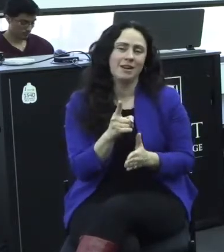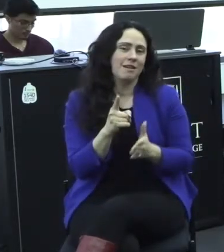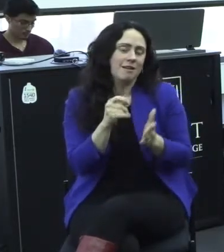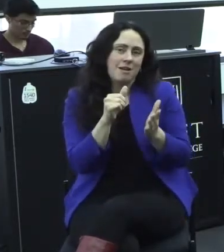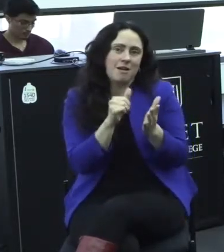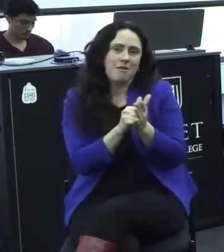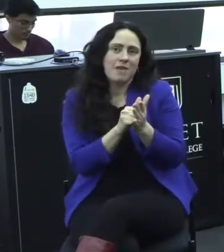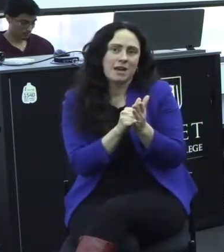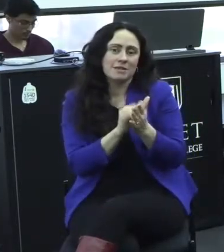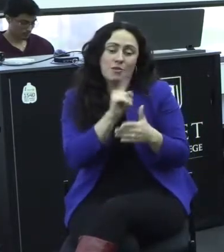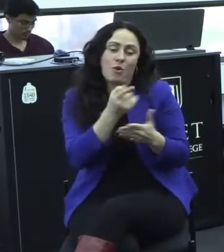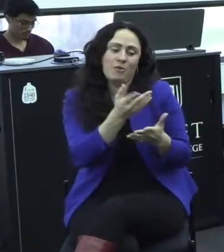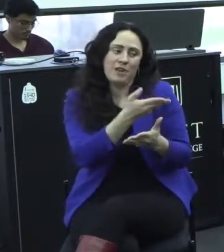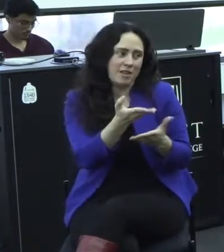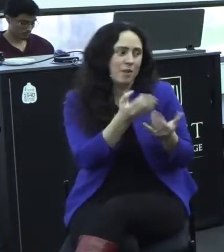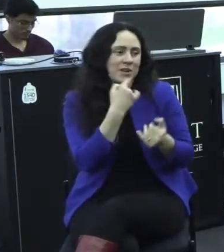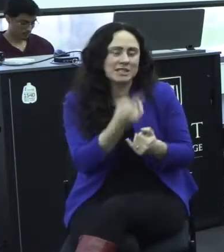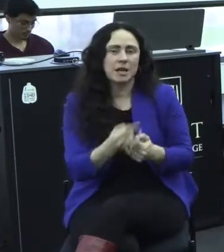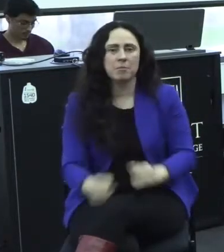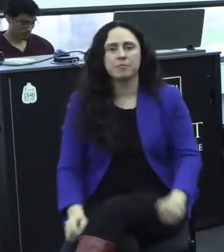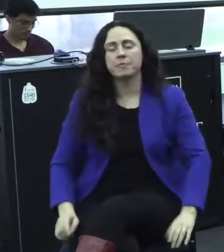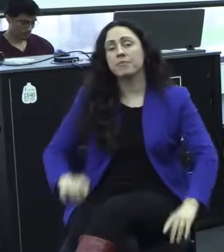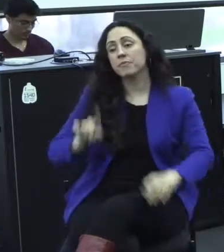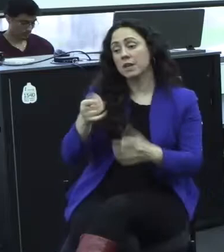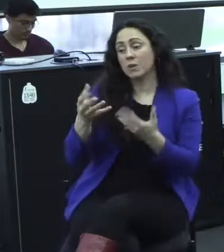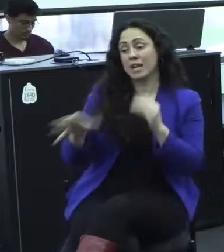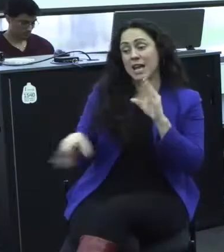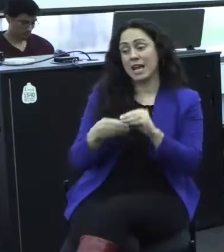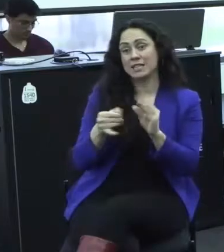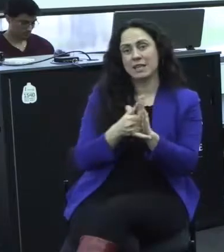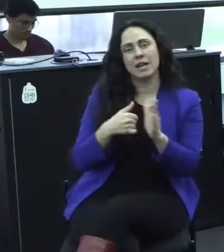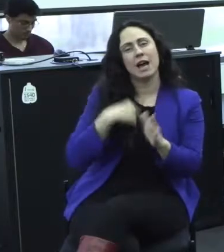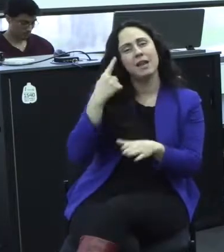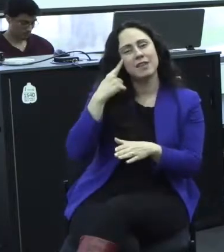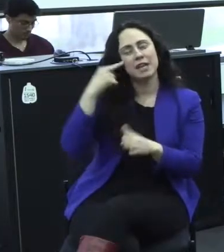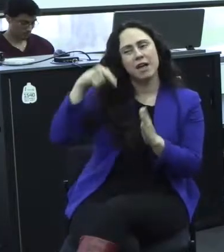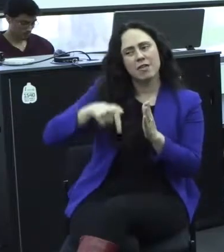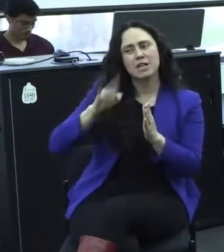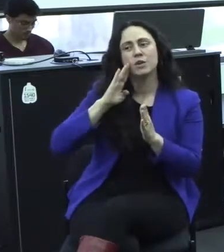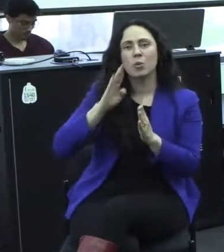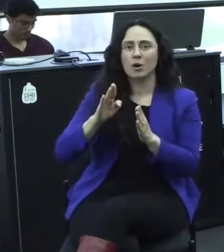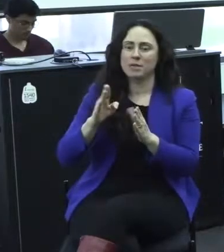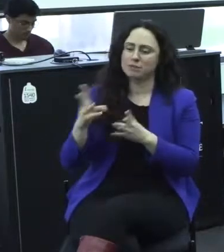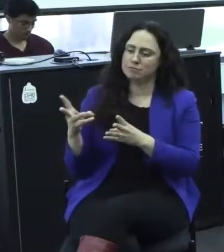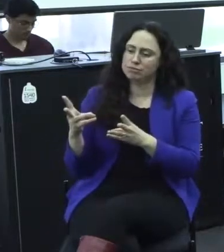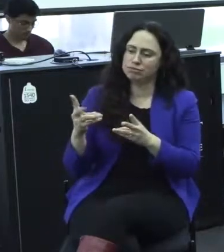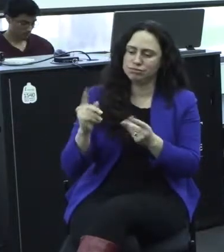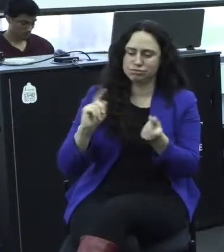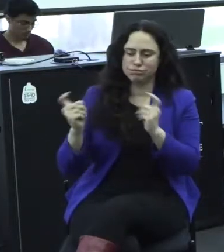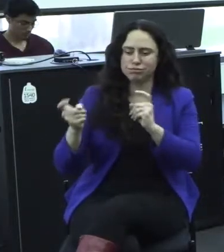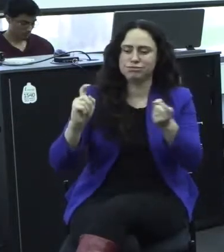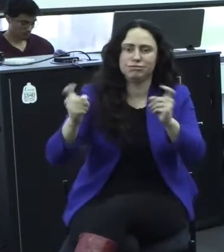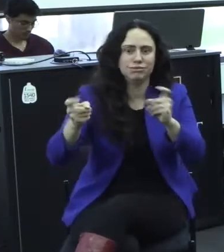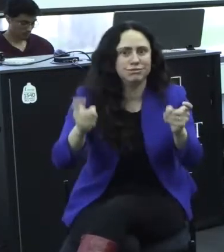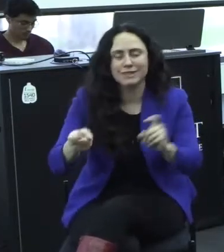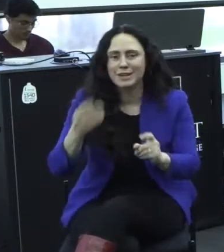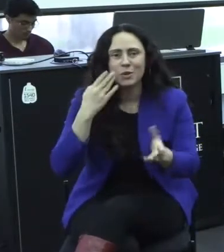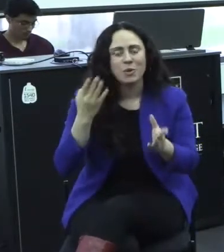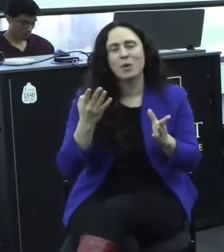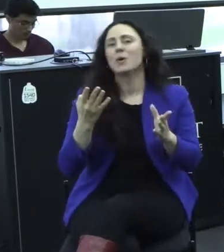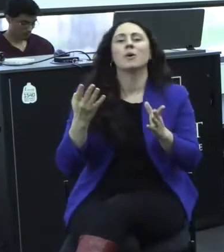the only thing I wanted to say. Yeah, and I just want to add to that because I think this is going to be fluid throughout a lot of our conversation, is